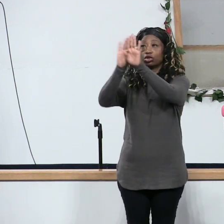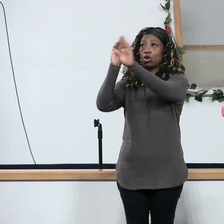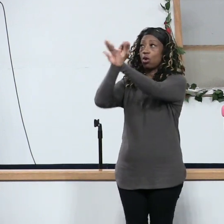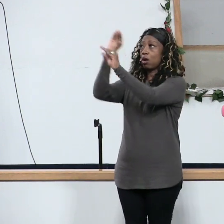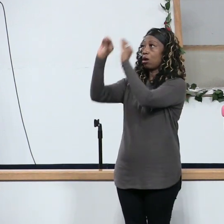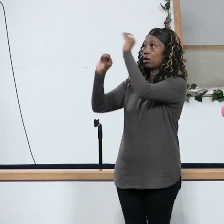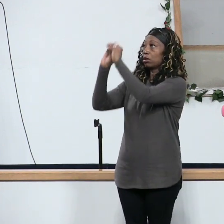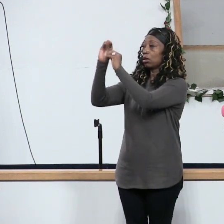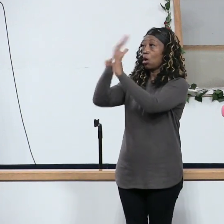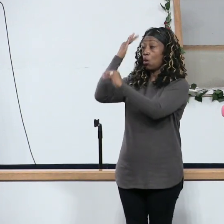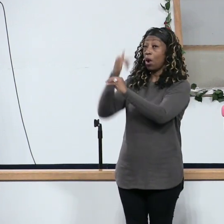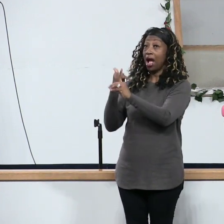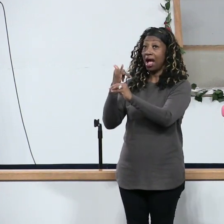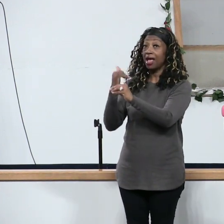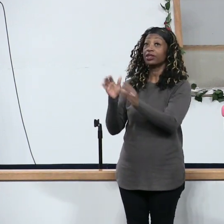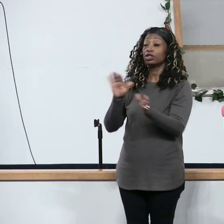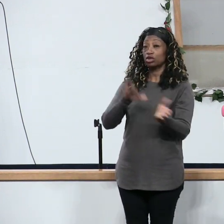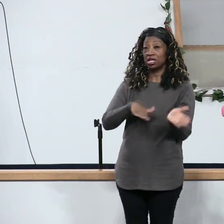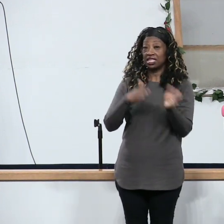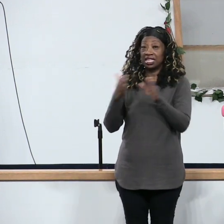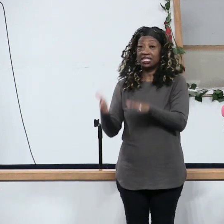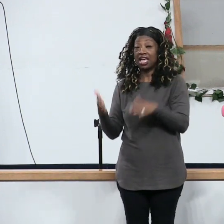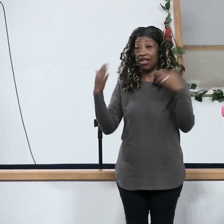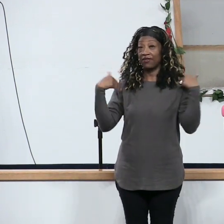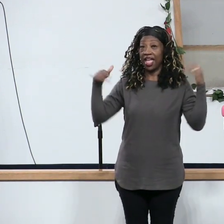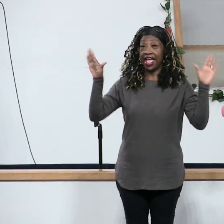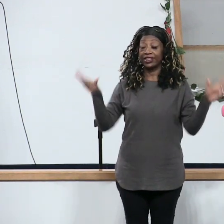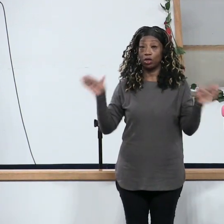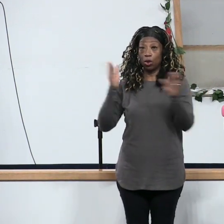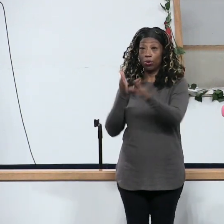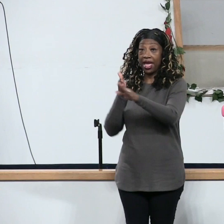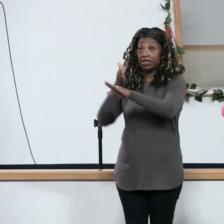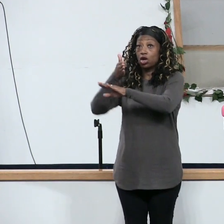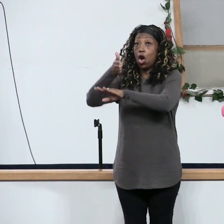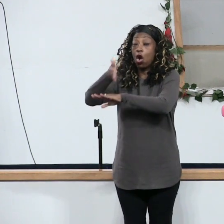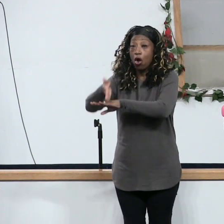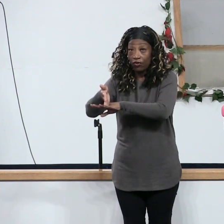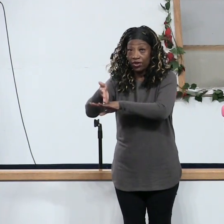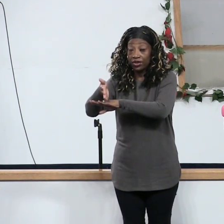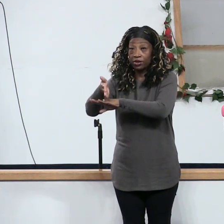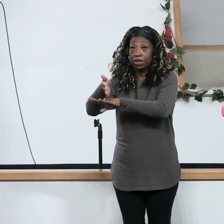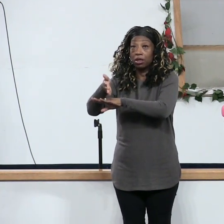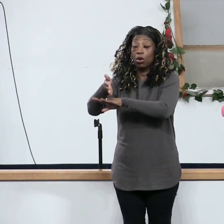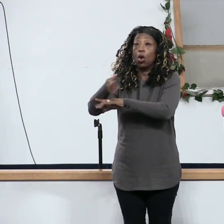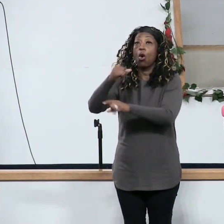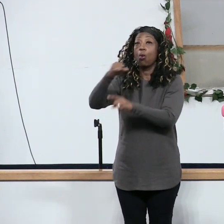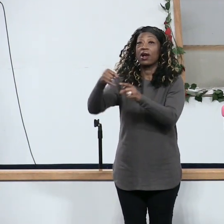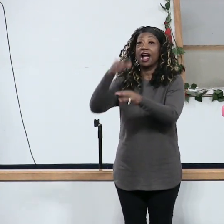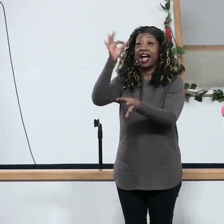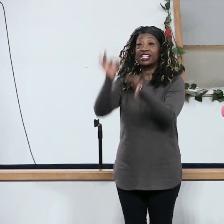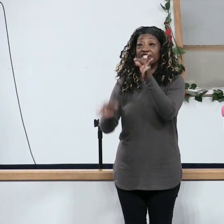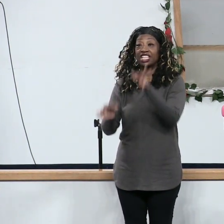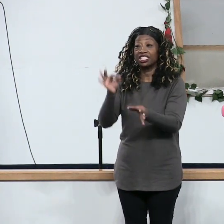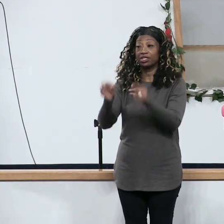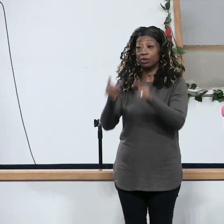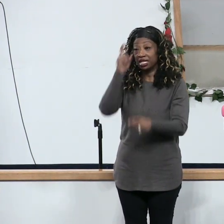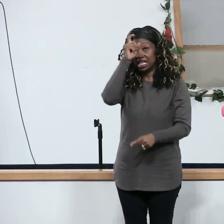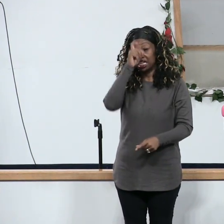the death angel would pass over them while he brings judgment on